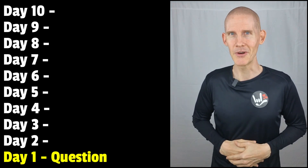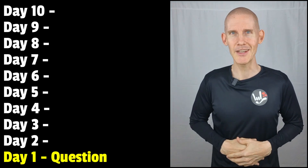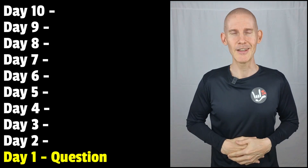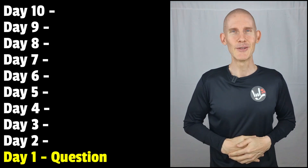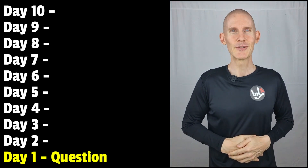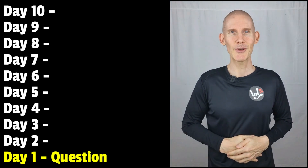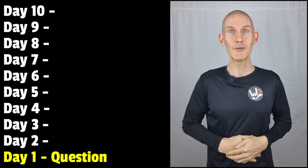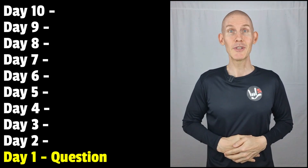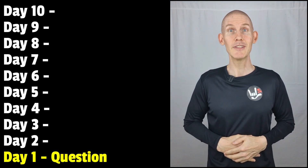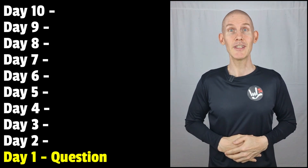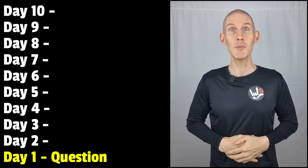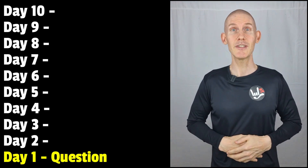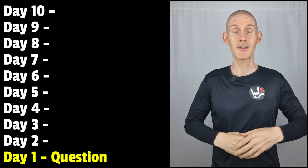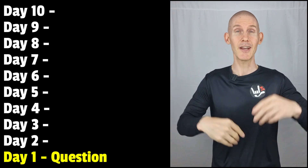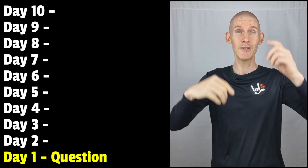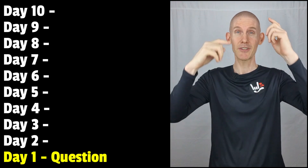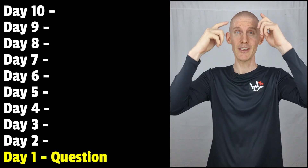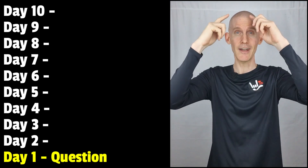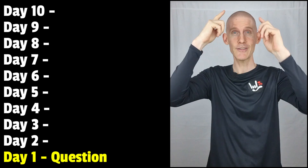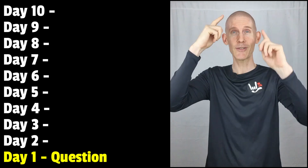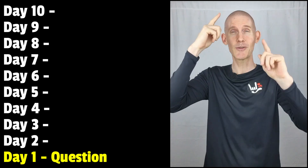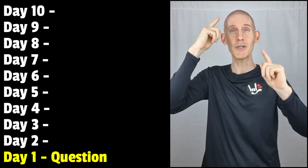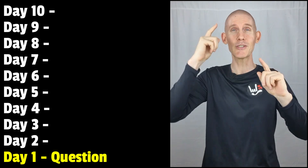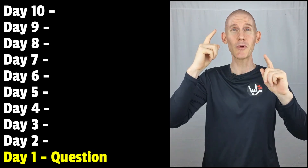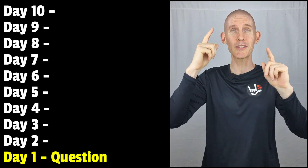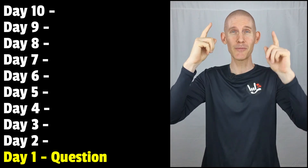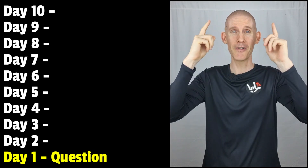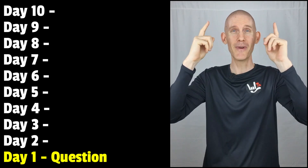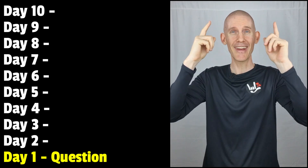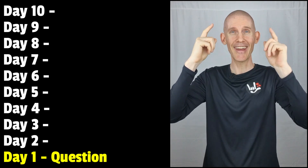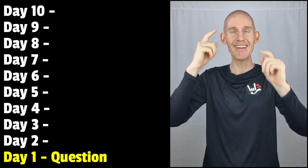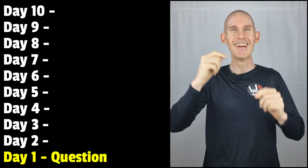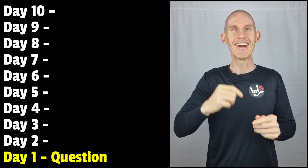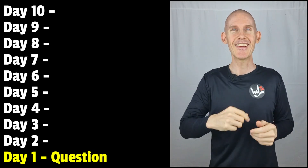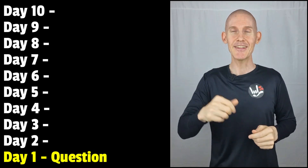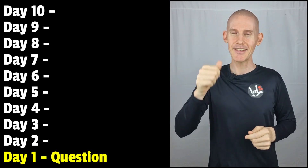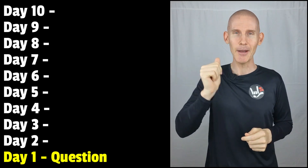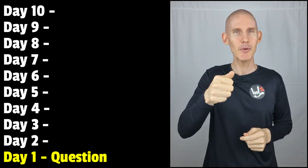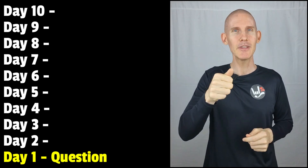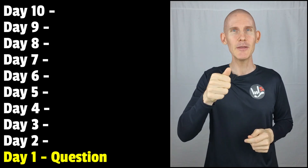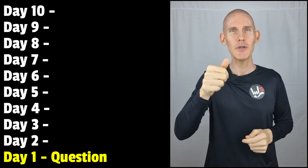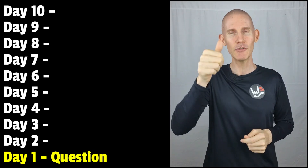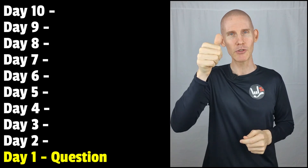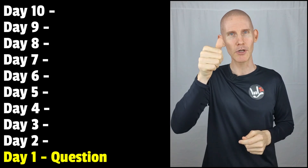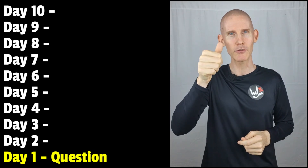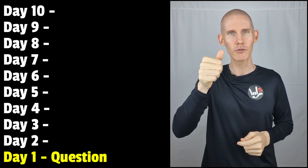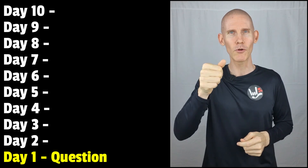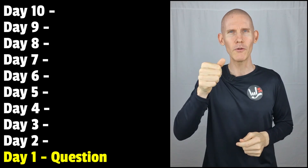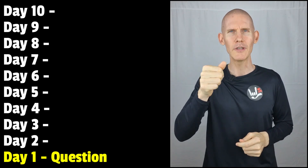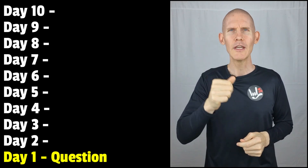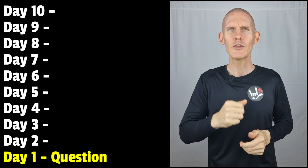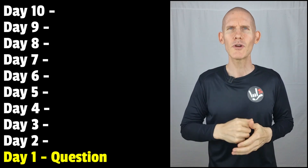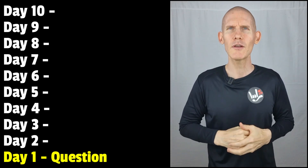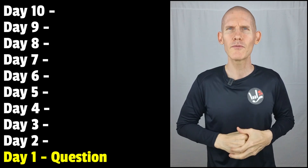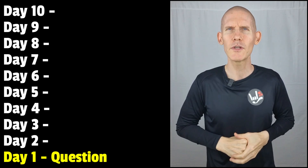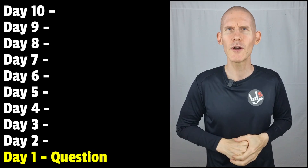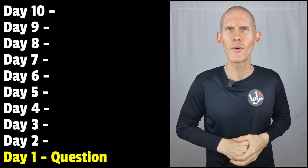right, so you're going to see me signing. You'll see lots of question marks above my head. All right, you tap on the email, you start scrolling. You try to figure out, what am